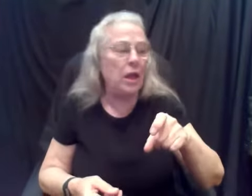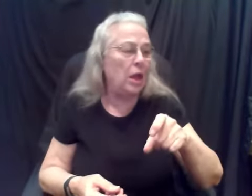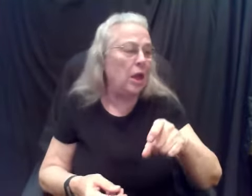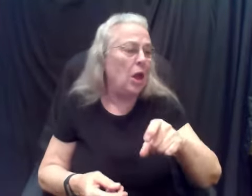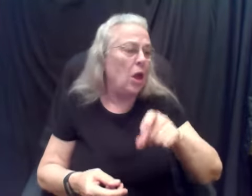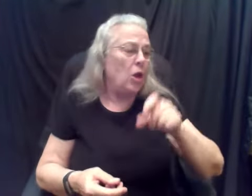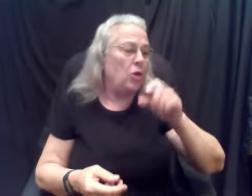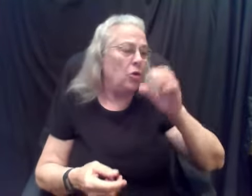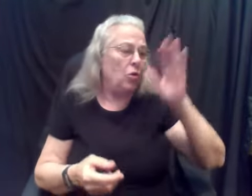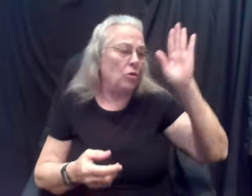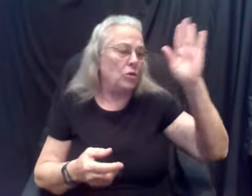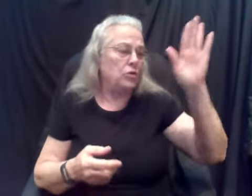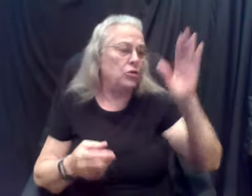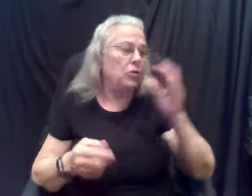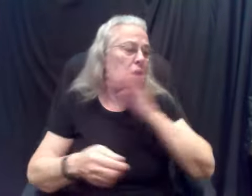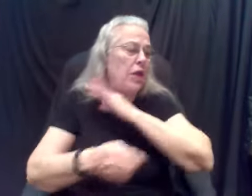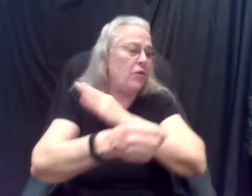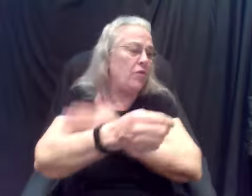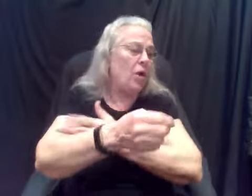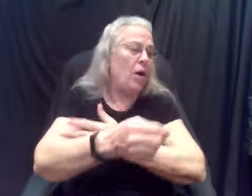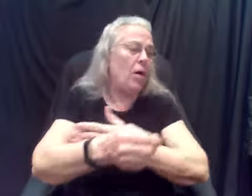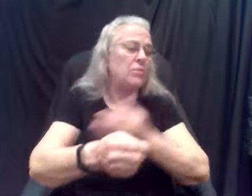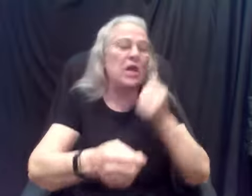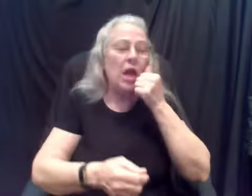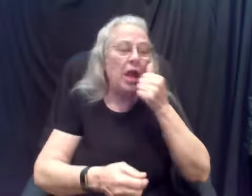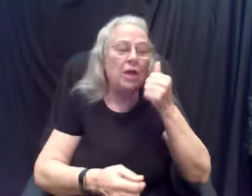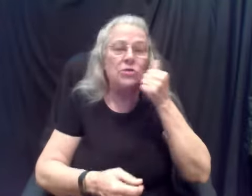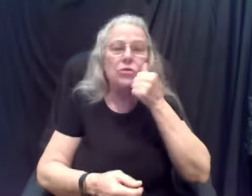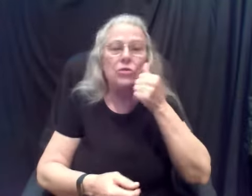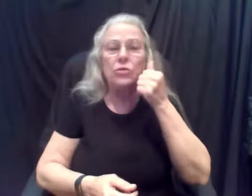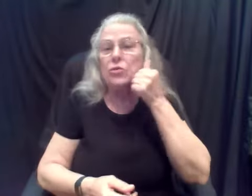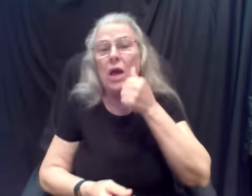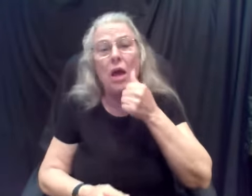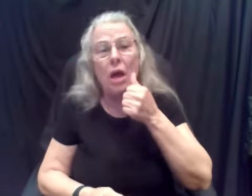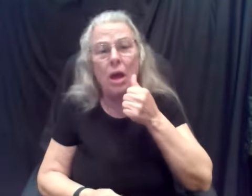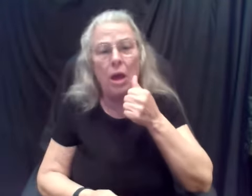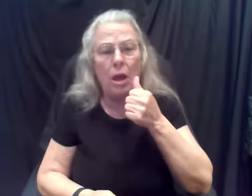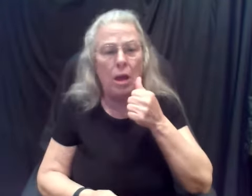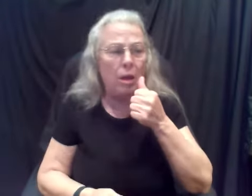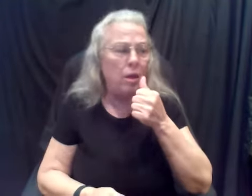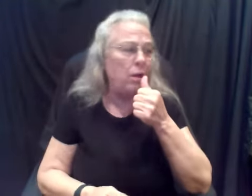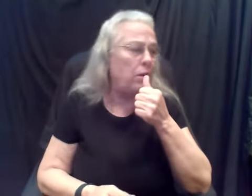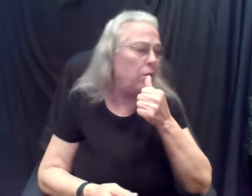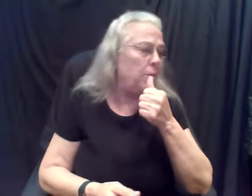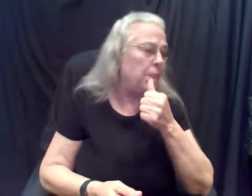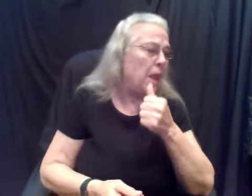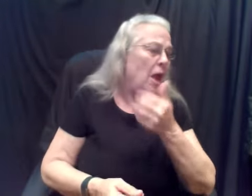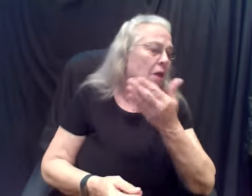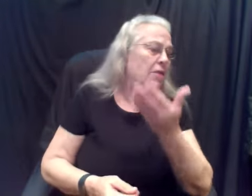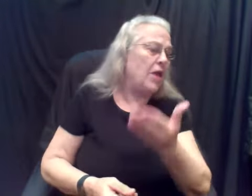need your strength from day to day.